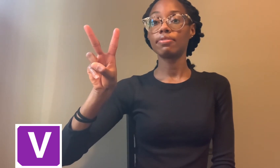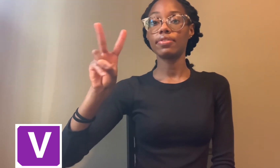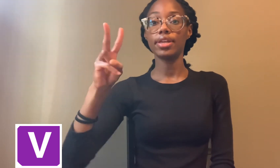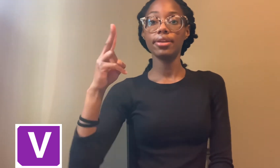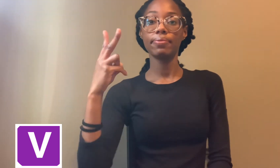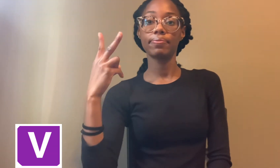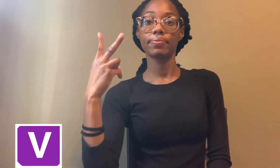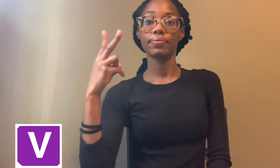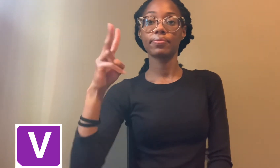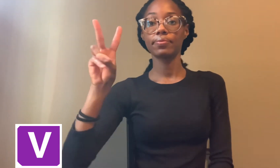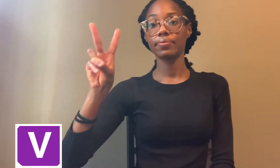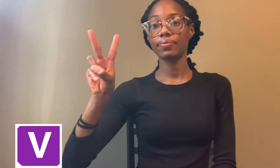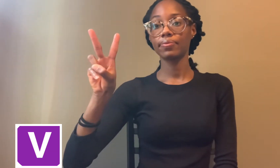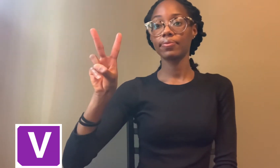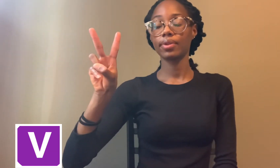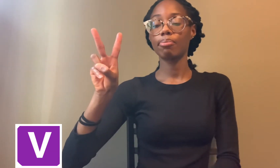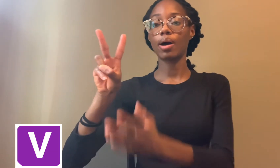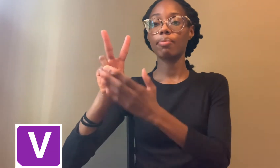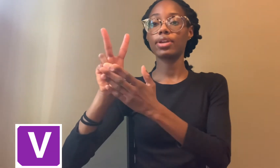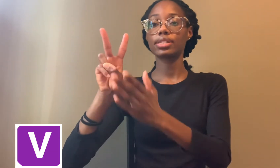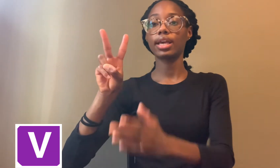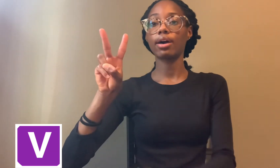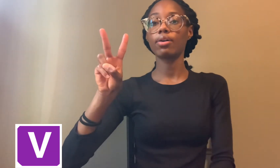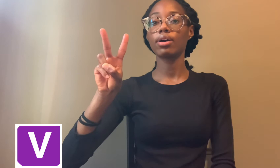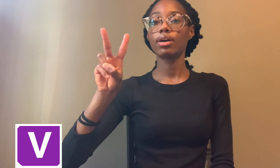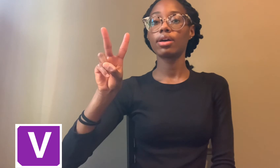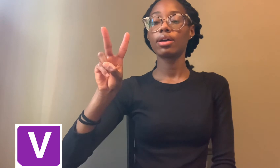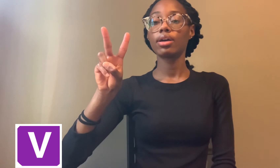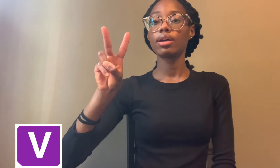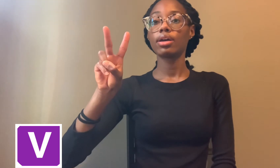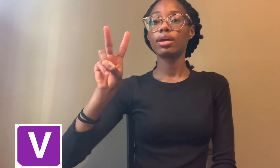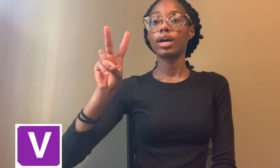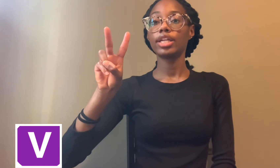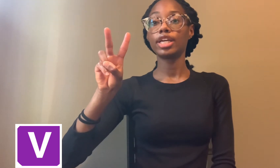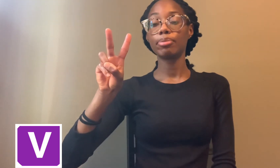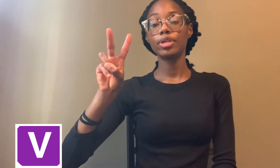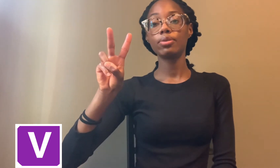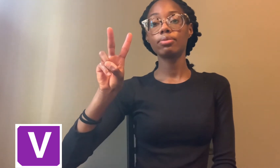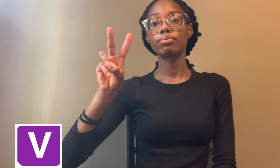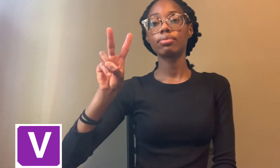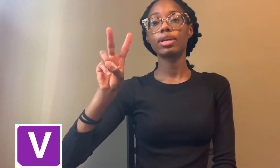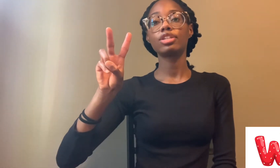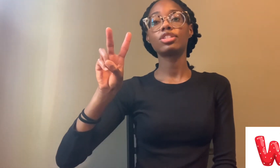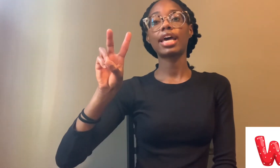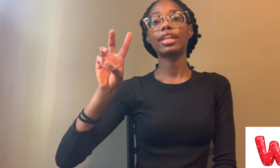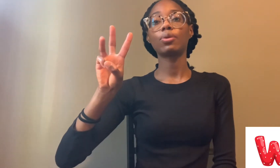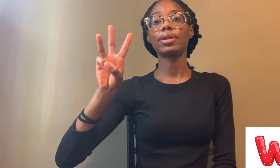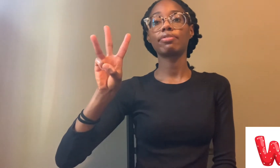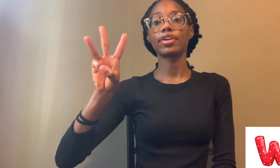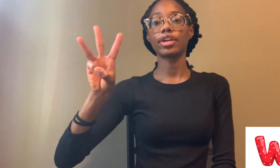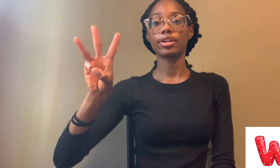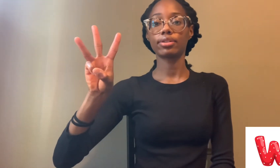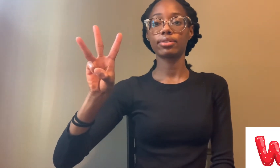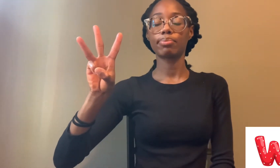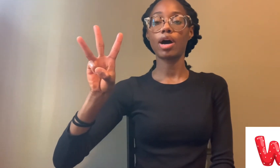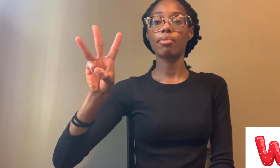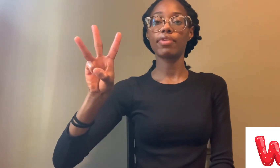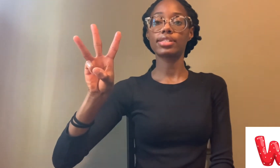V. Palm facing out. A W is just add the ring finger. Palm facing